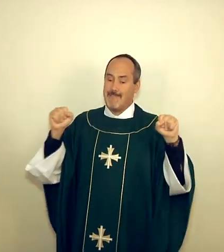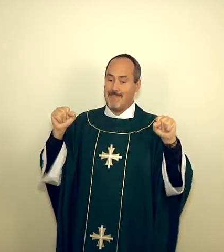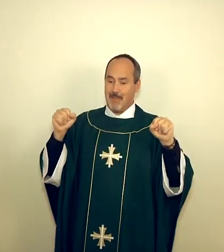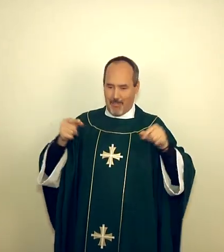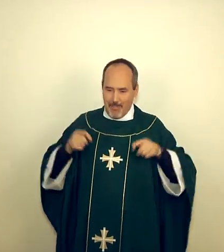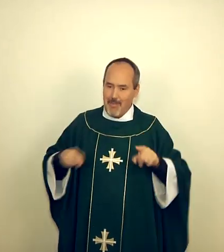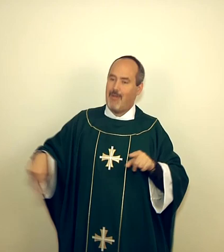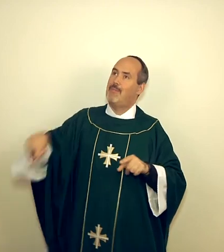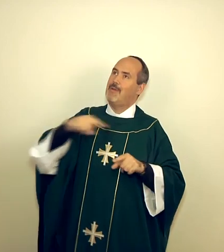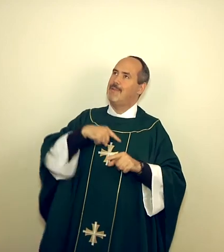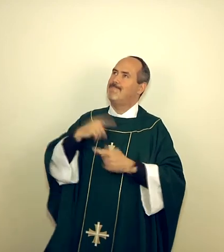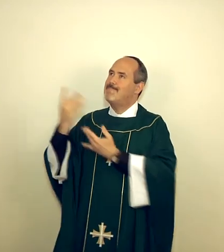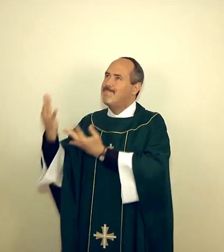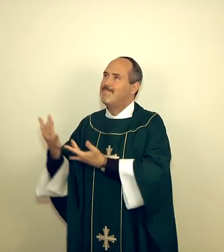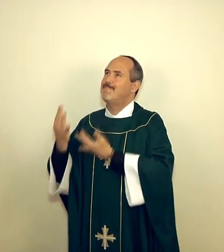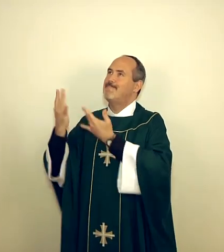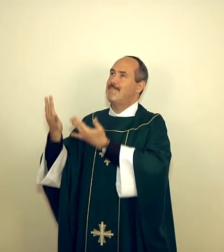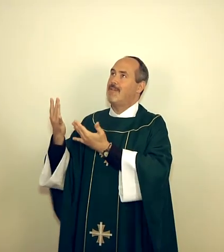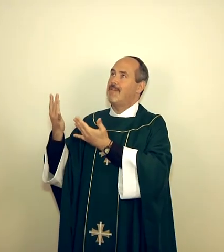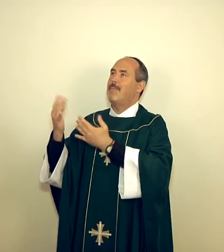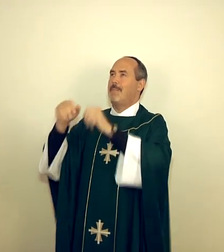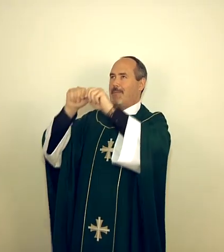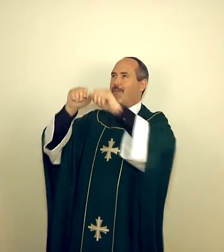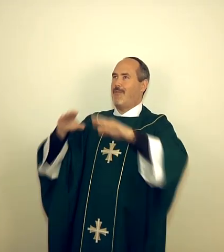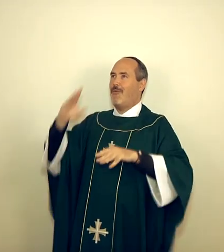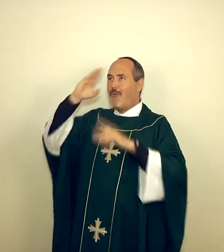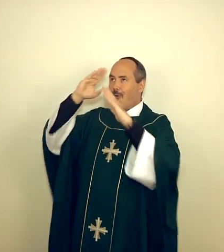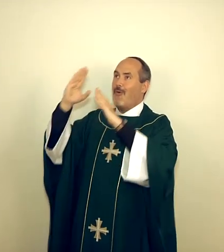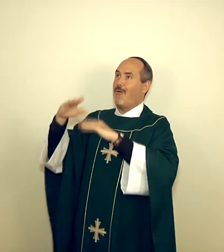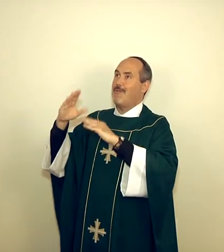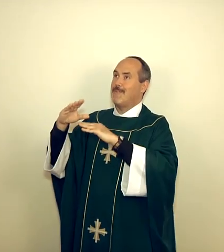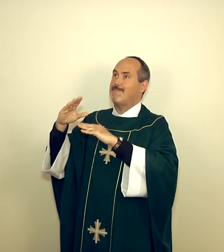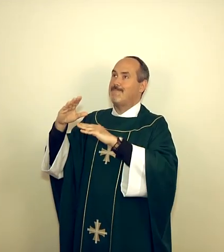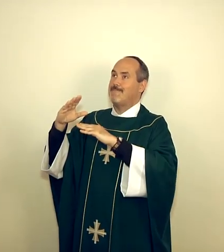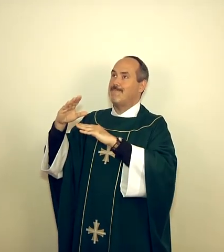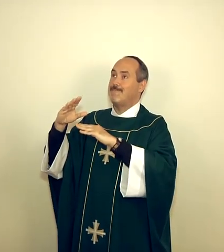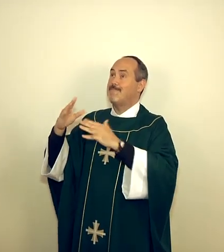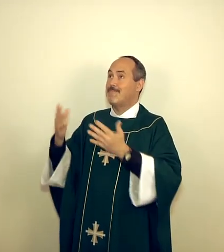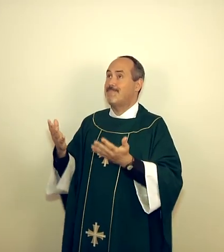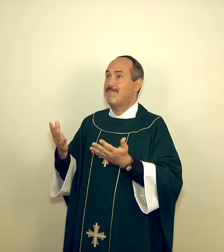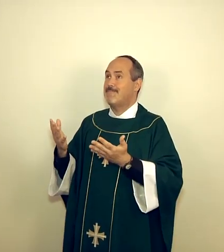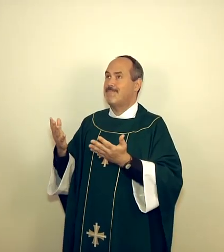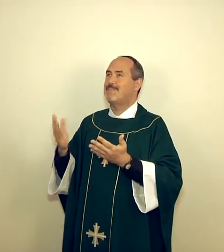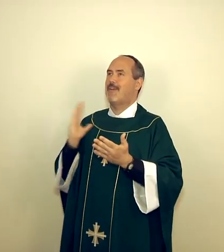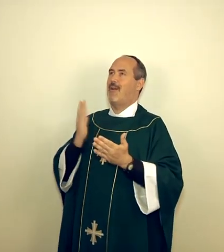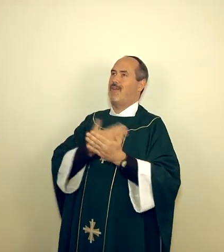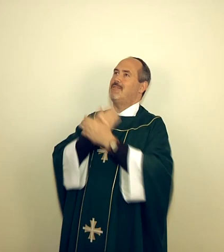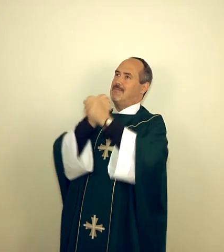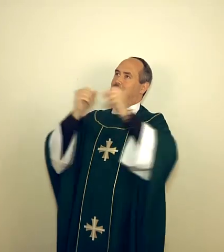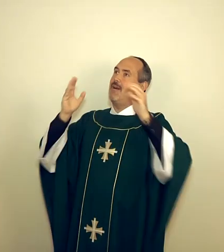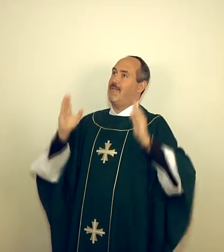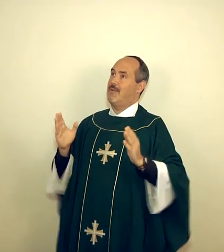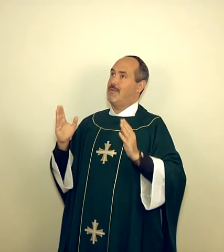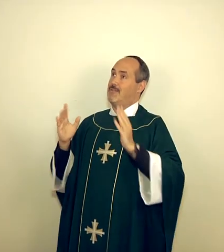all distress as we await the blessed hope and the coming of our